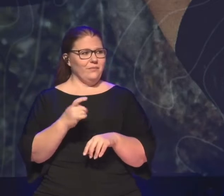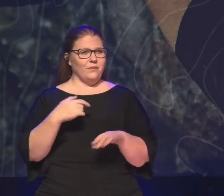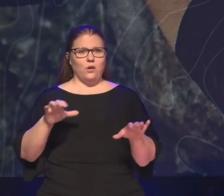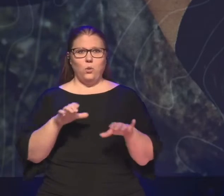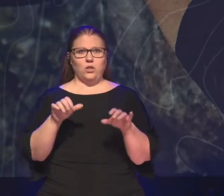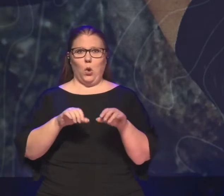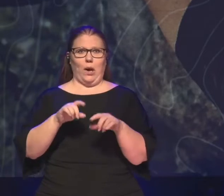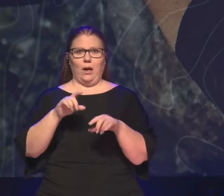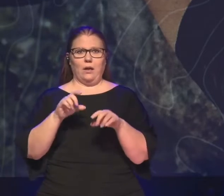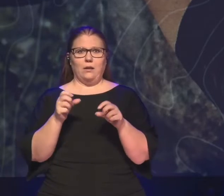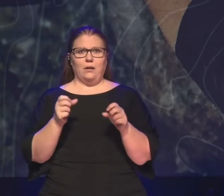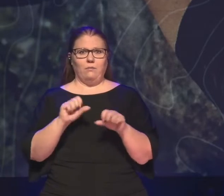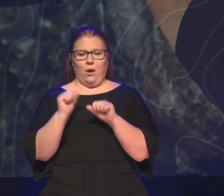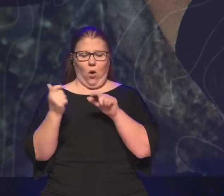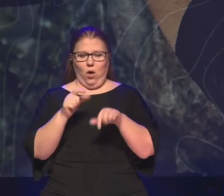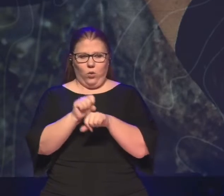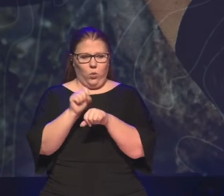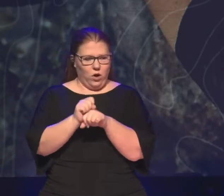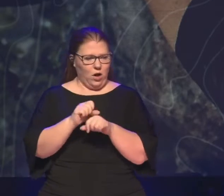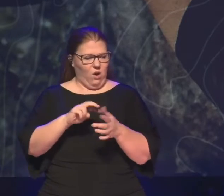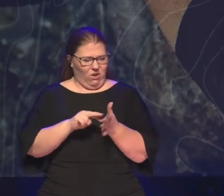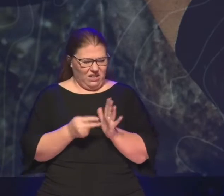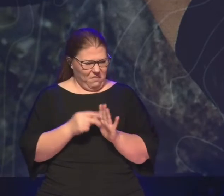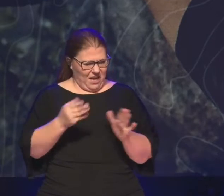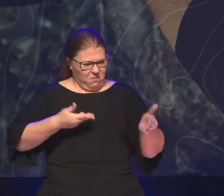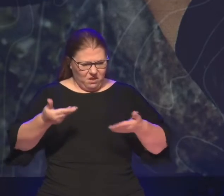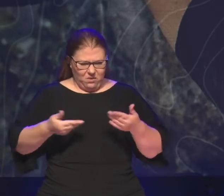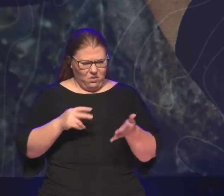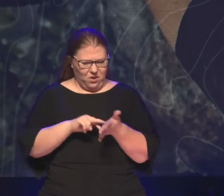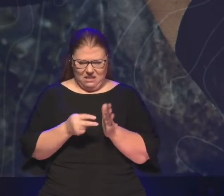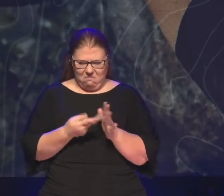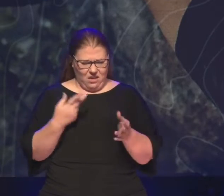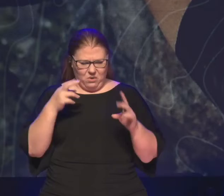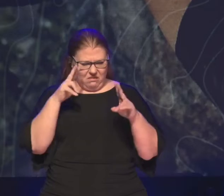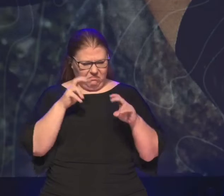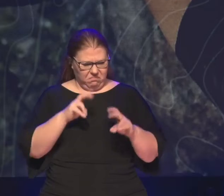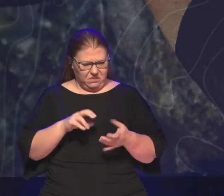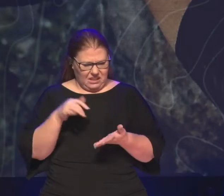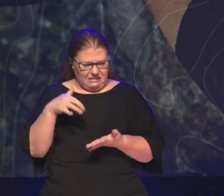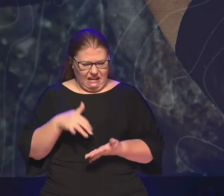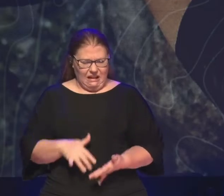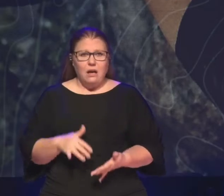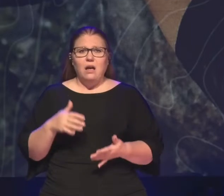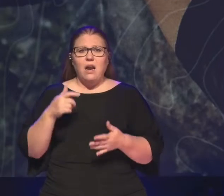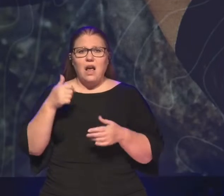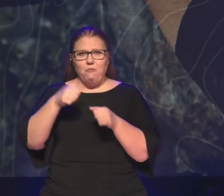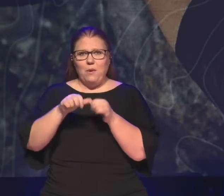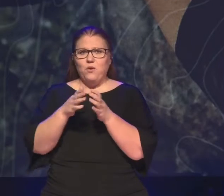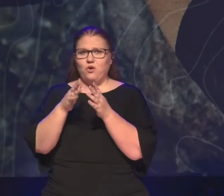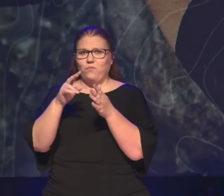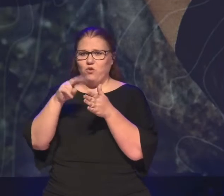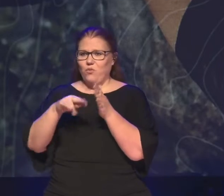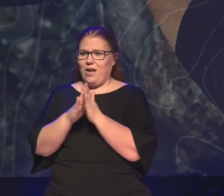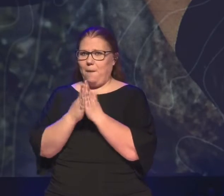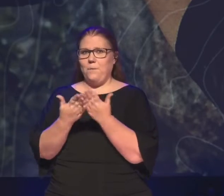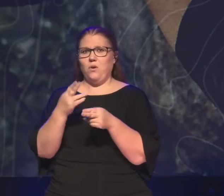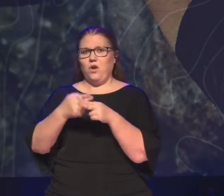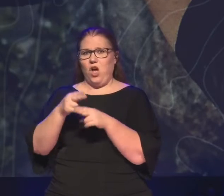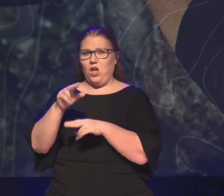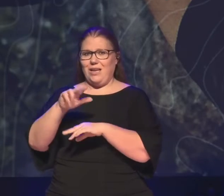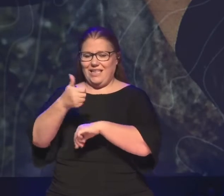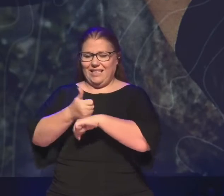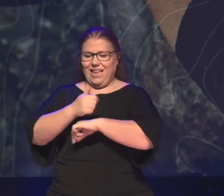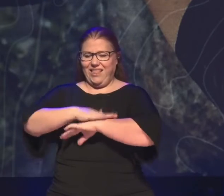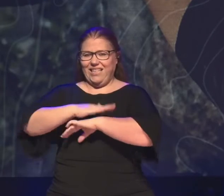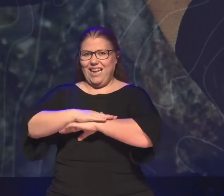work thinking about what does it mean as a church to be hospitable? So we just started studying hospitality and what did that look like? And I remember reading a book called Setting the Table by a